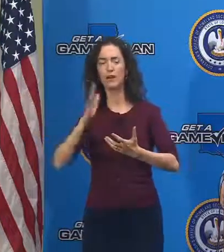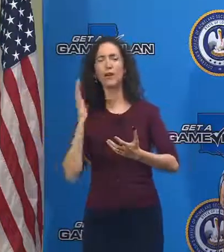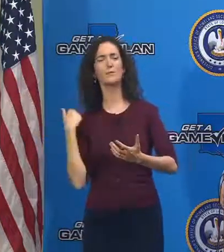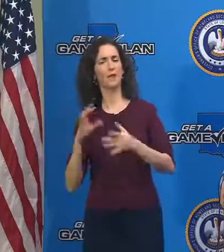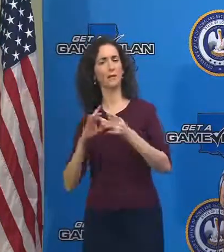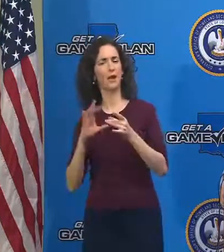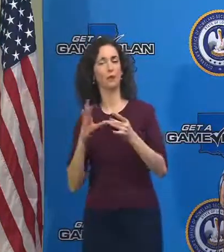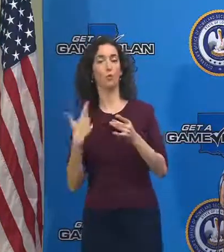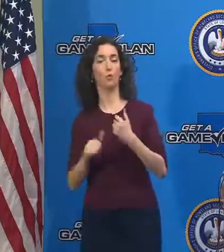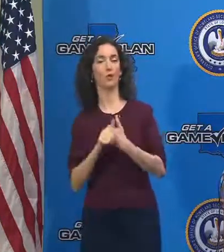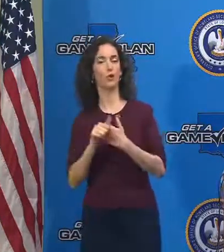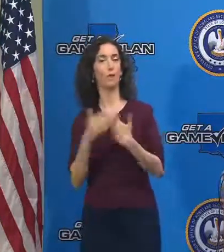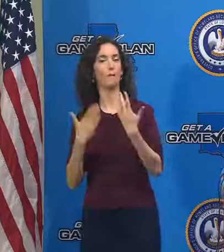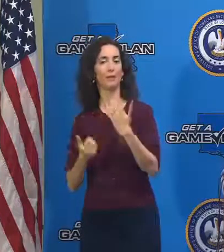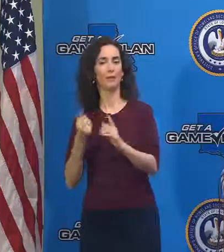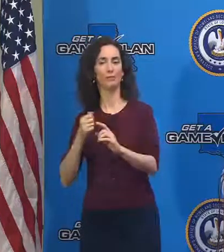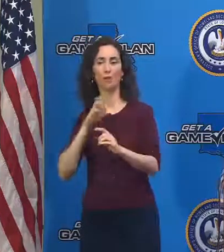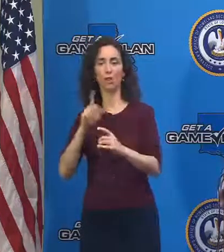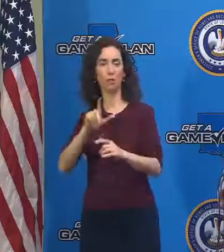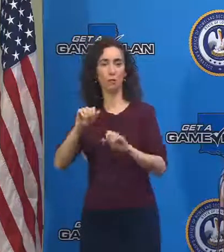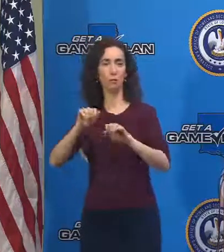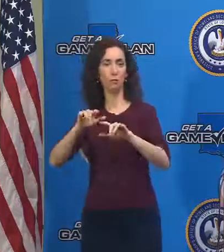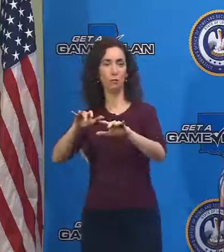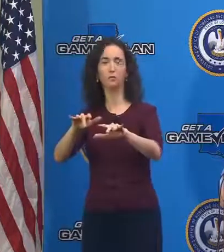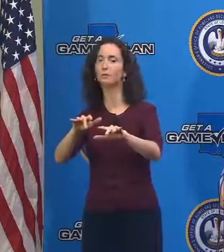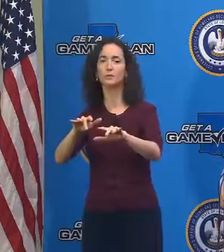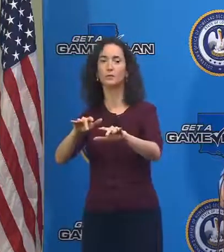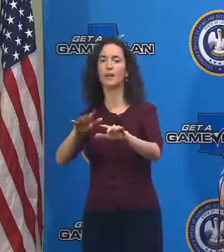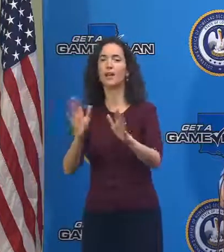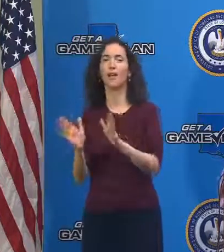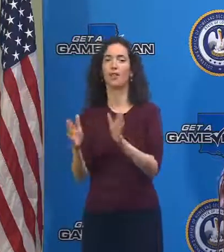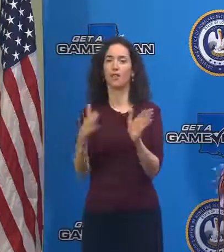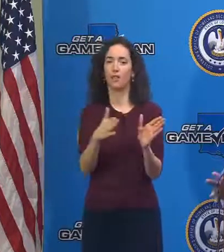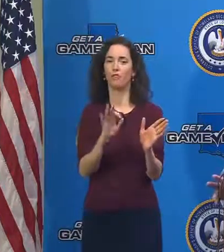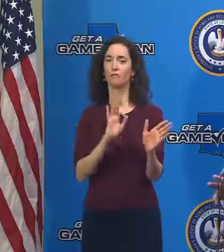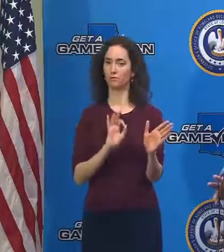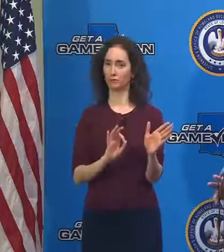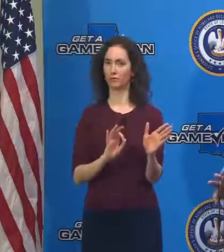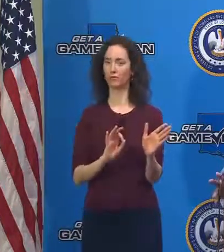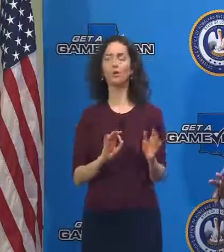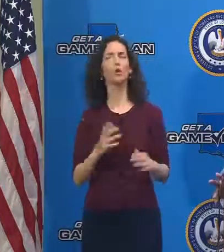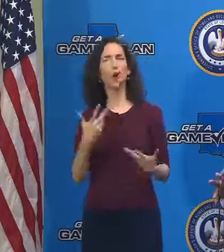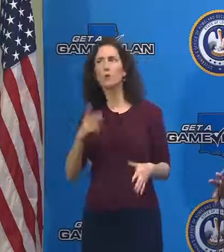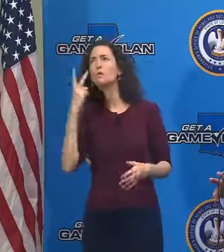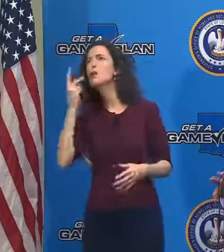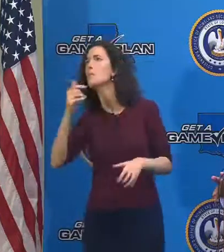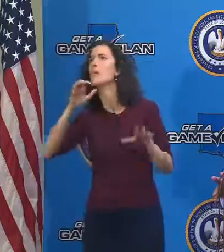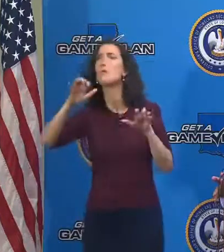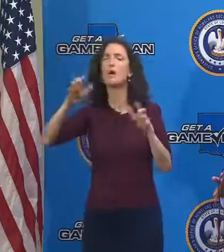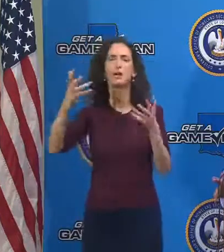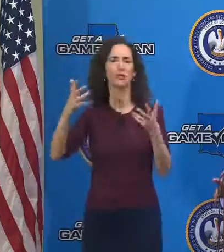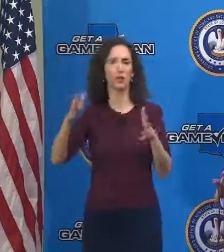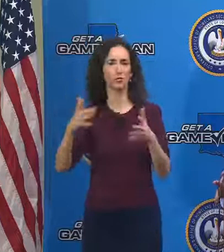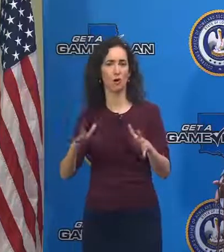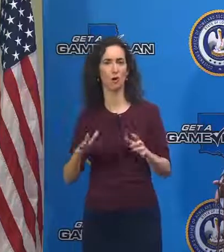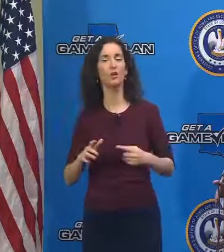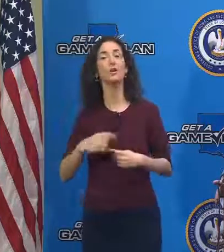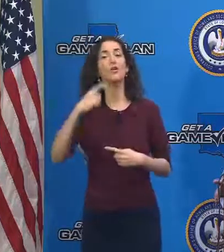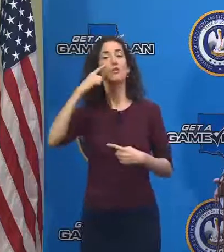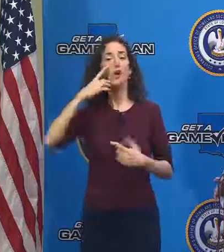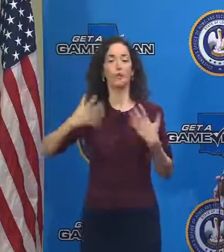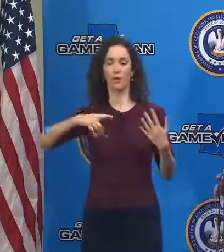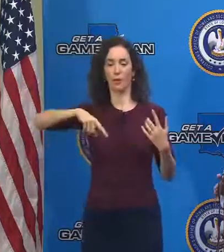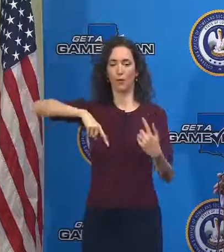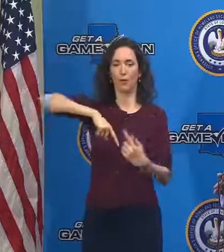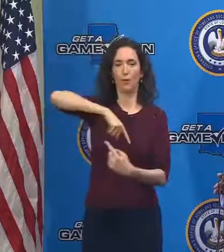threat to Louisiana. I think we've seen a little rain from it. It has about a 40 to 60% chance of development,